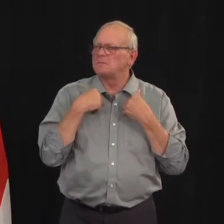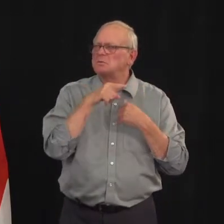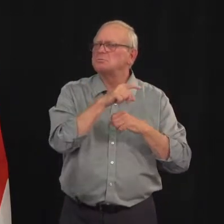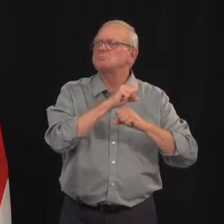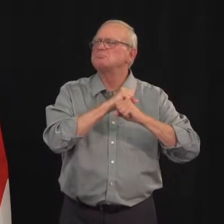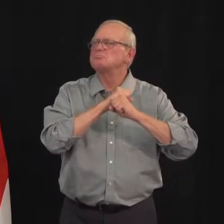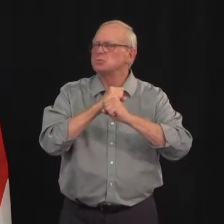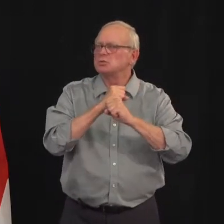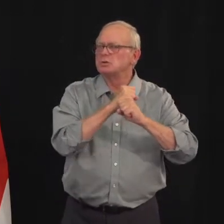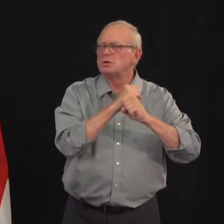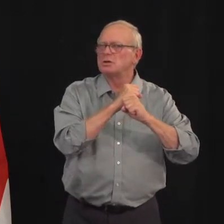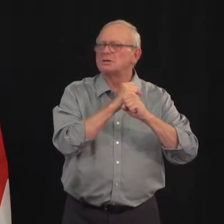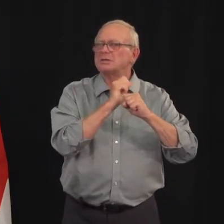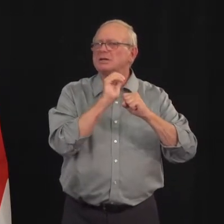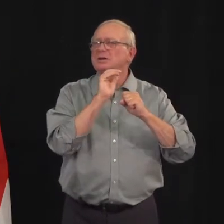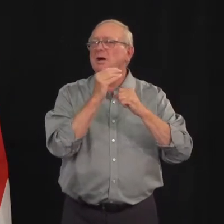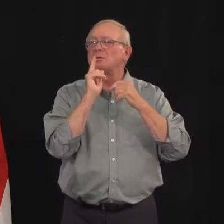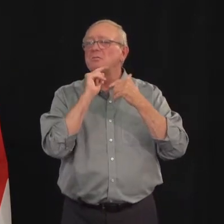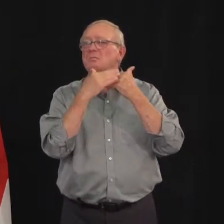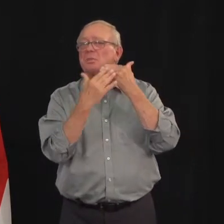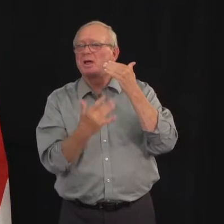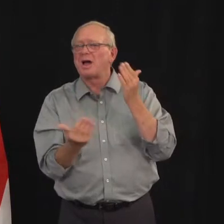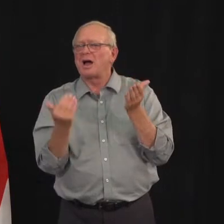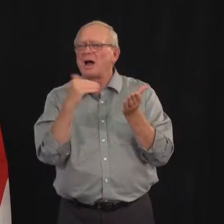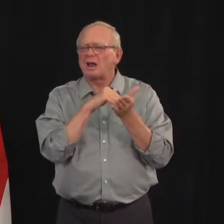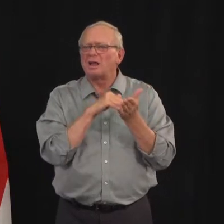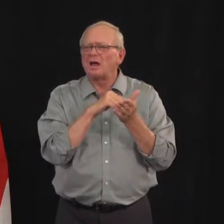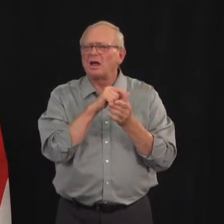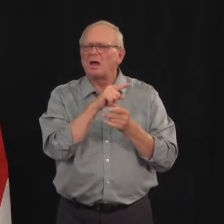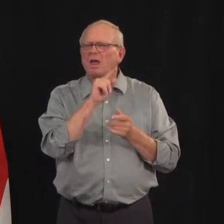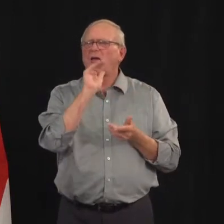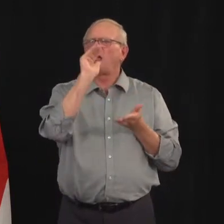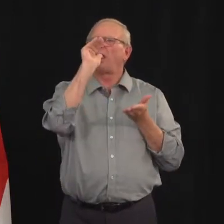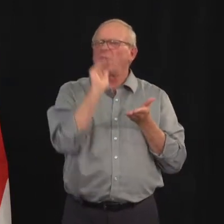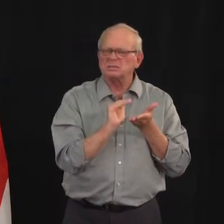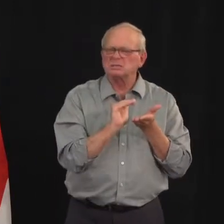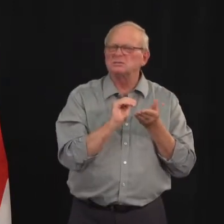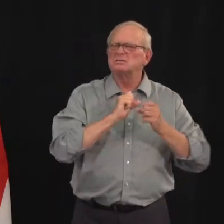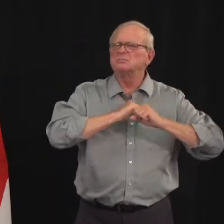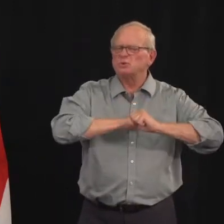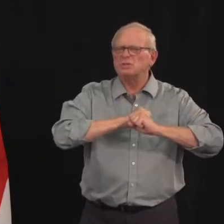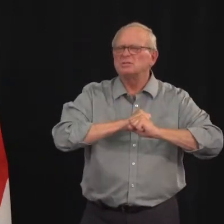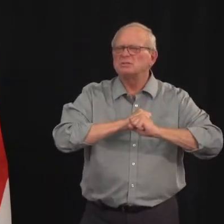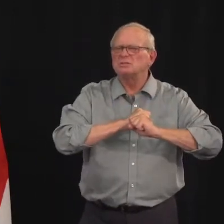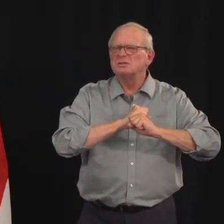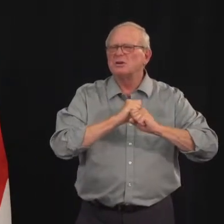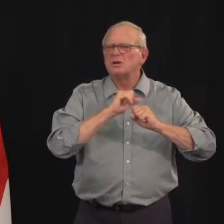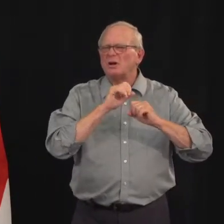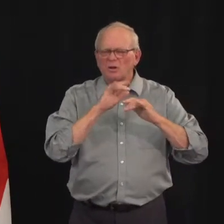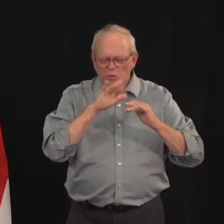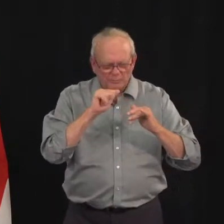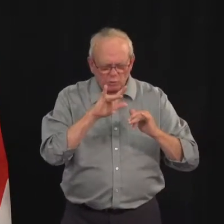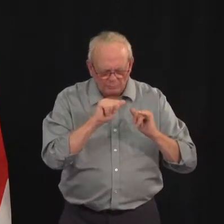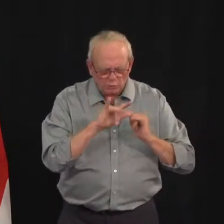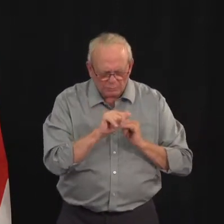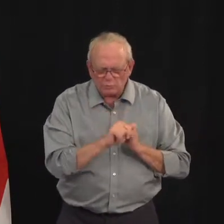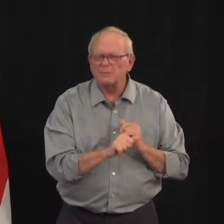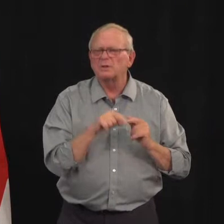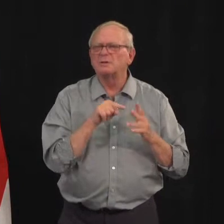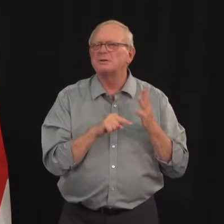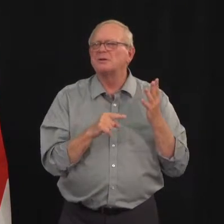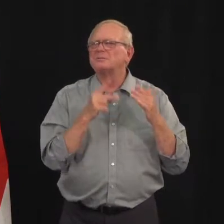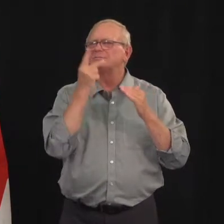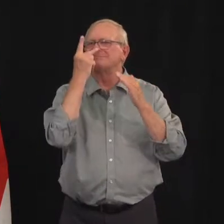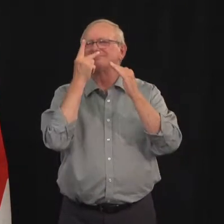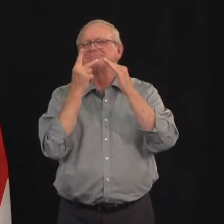those levels seem to fall. We don't know right now exactly what that means for long-term immunity. We also know that